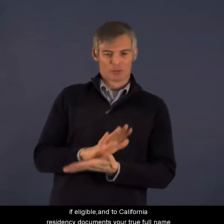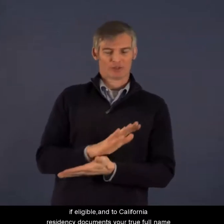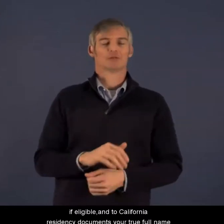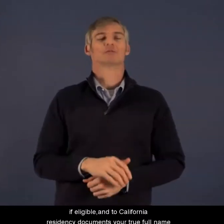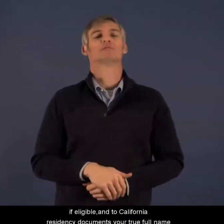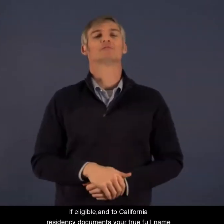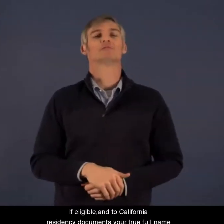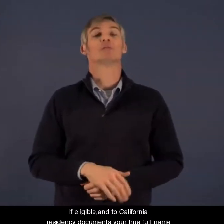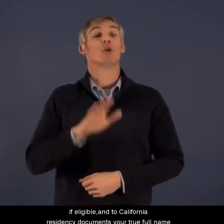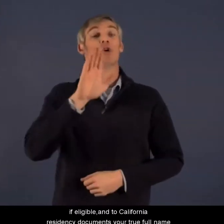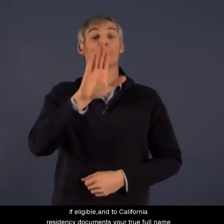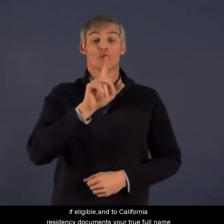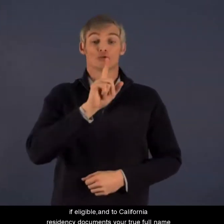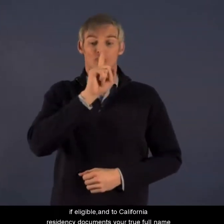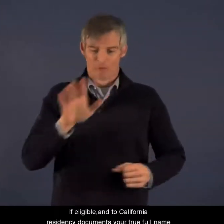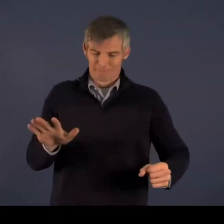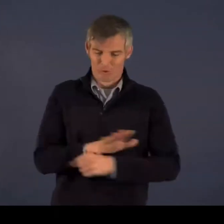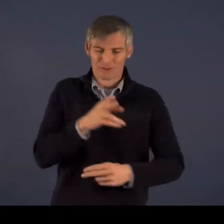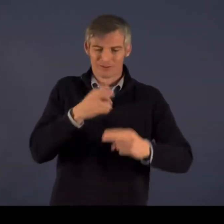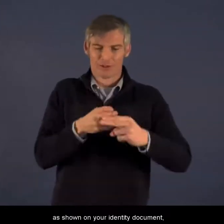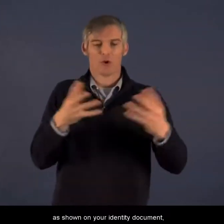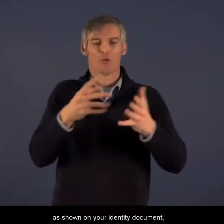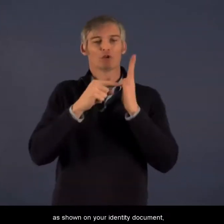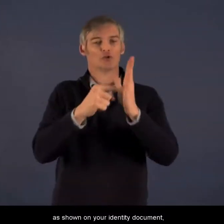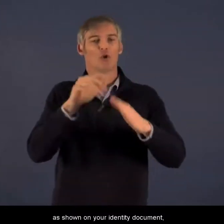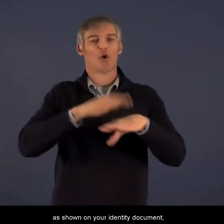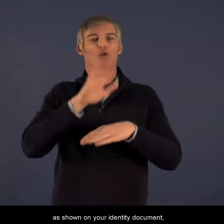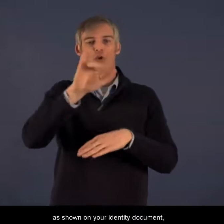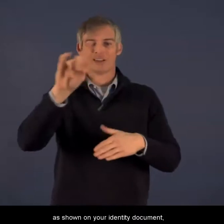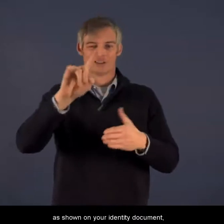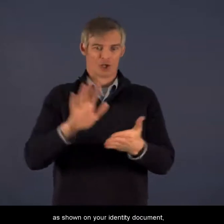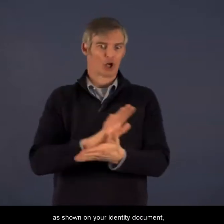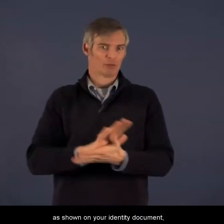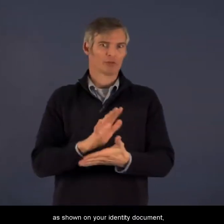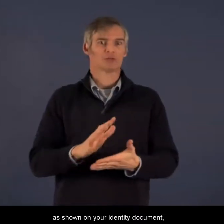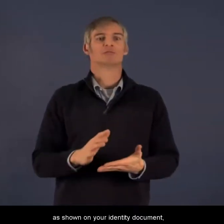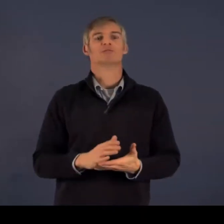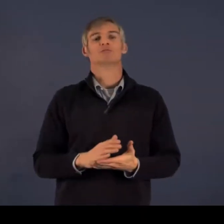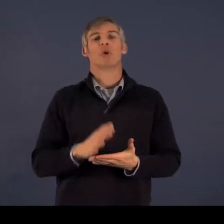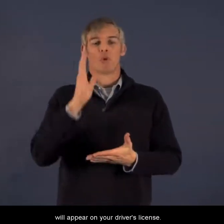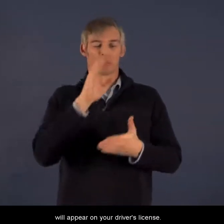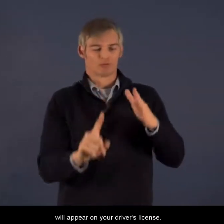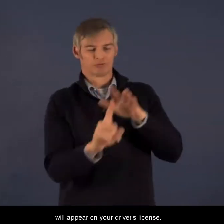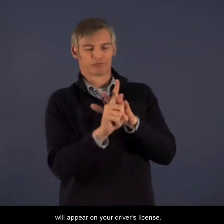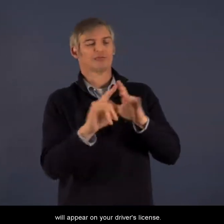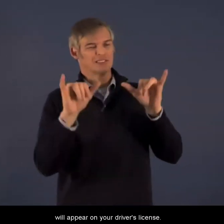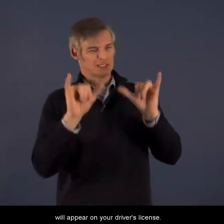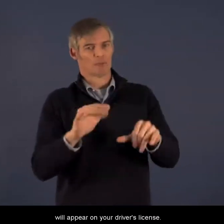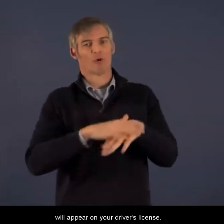documents. Your true full name, as shown on your identity document, will appear on your